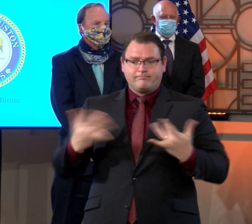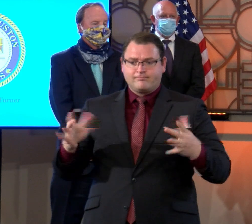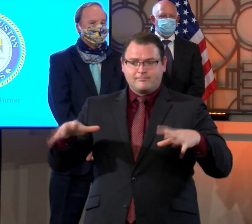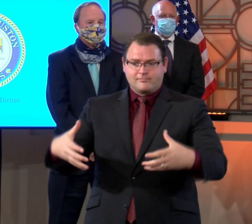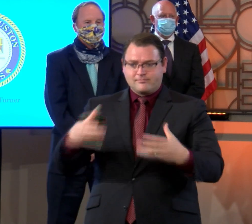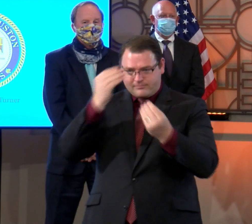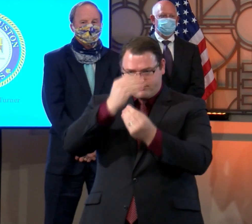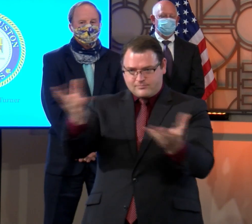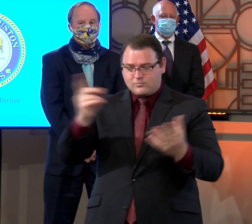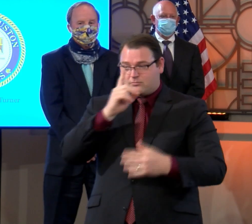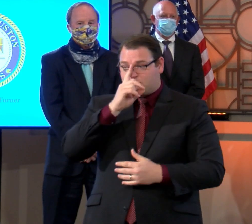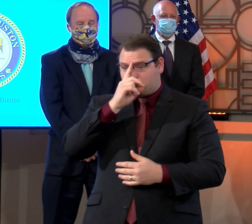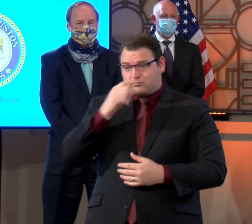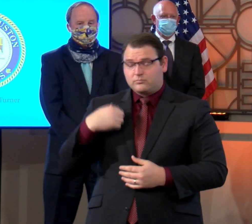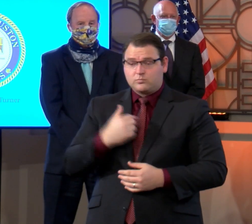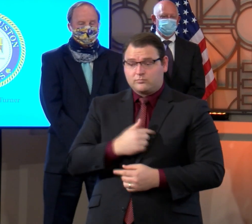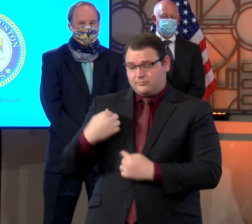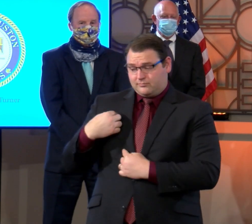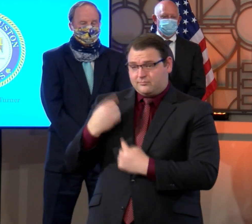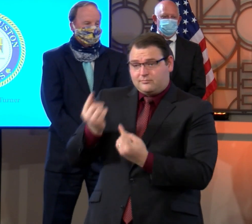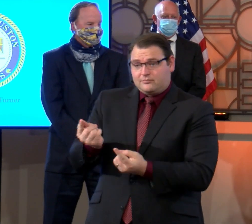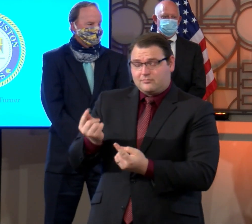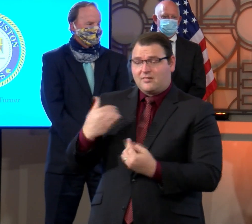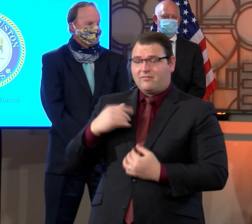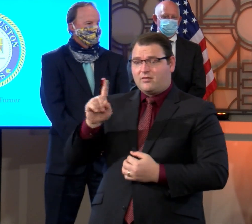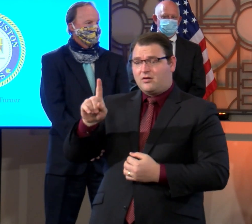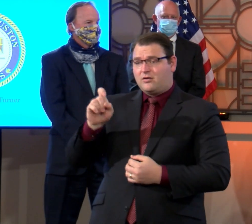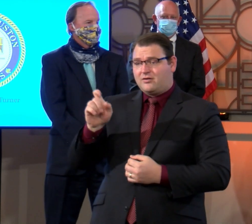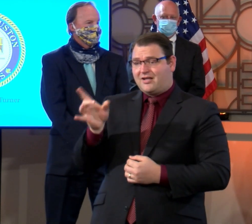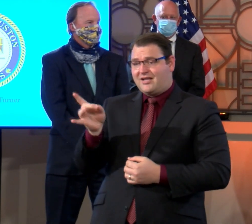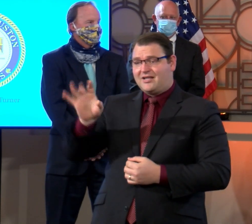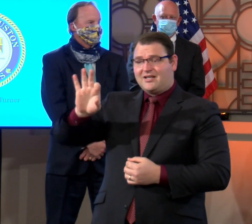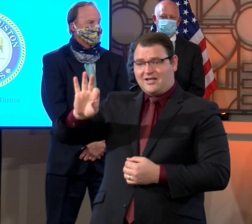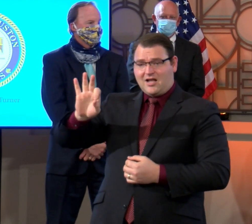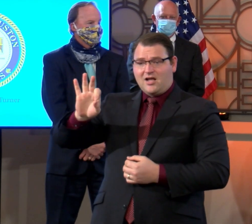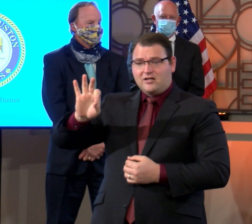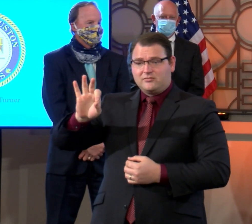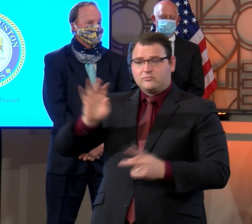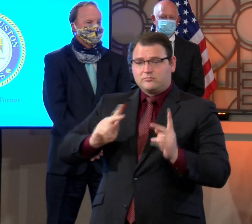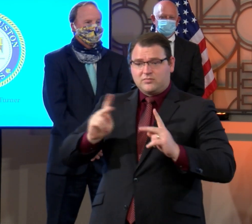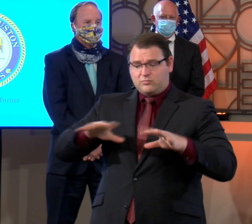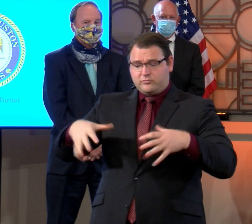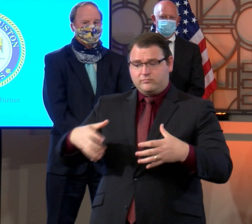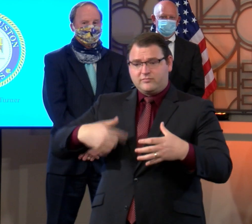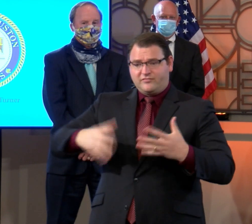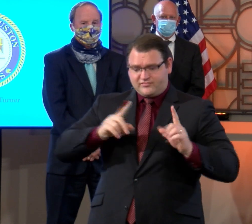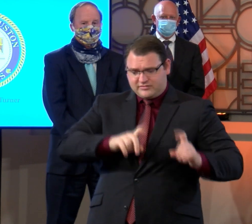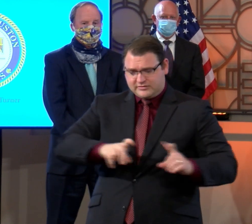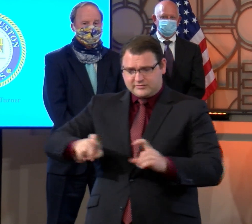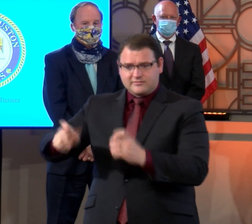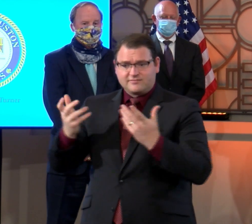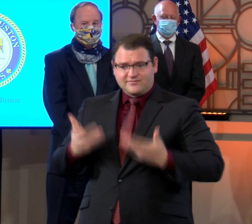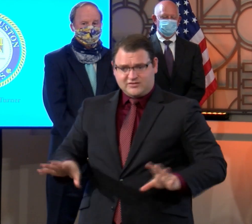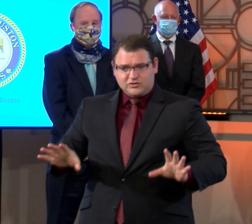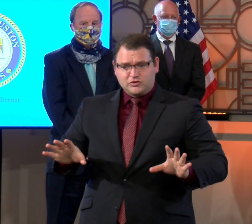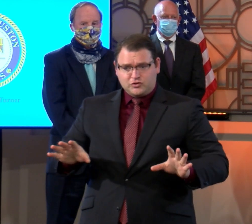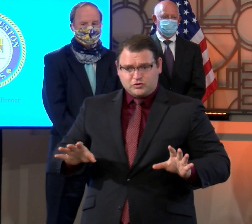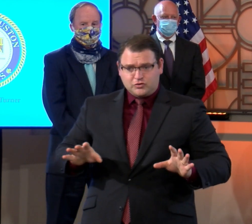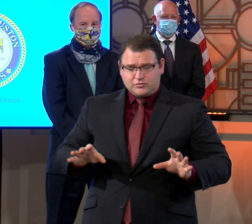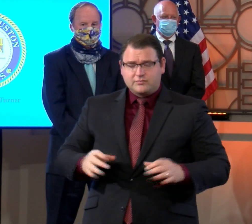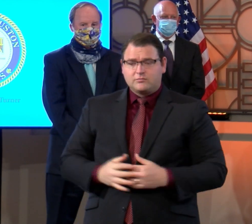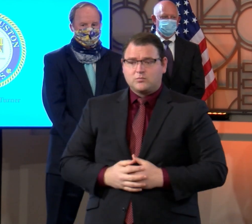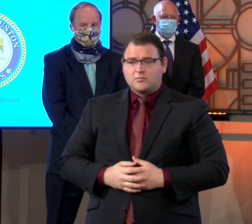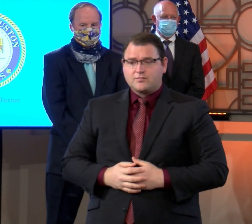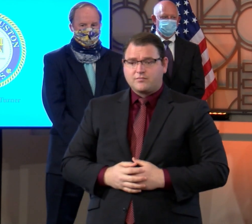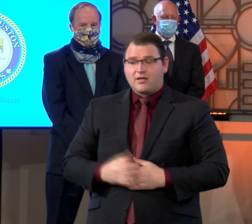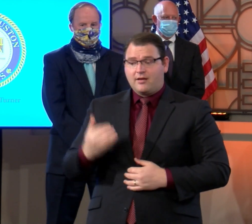had a total of 189 members of the Houston Police Department that have been tested for COVID-19. We've